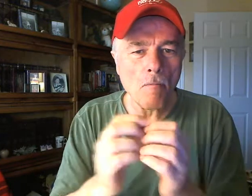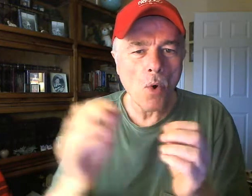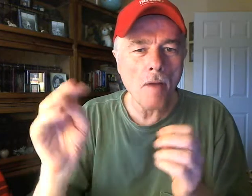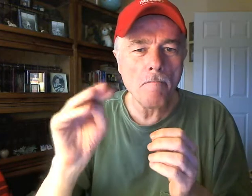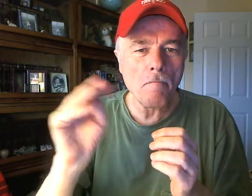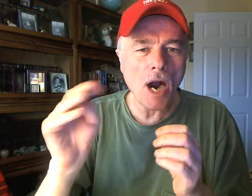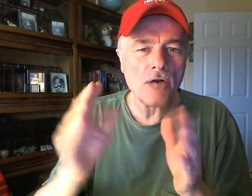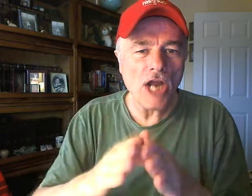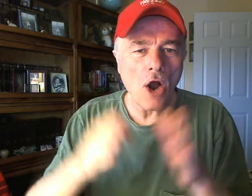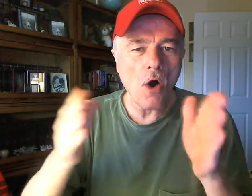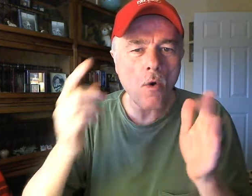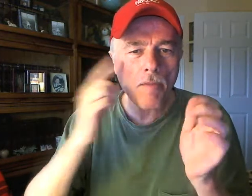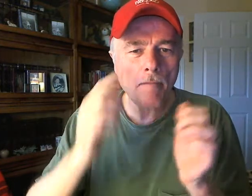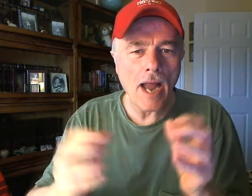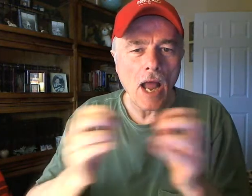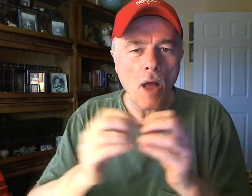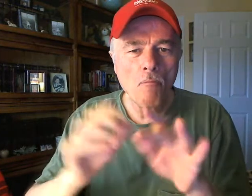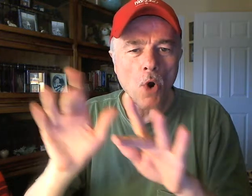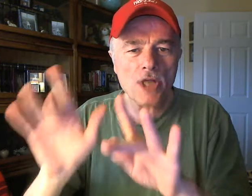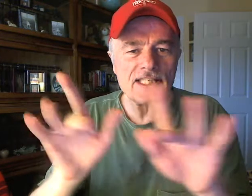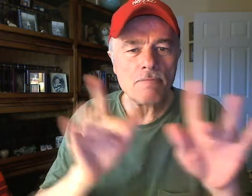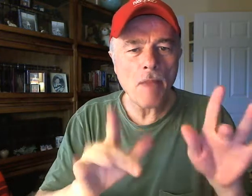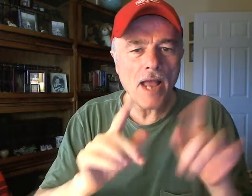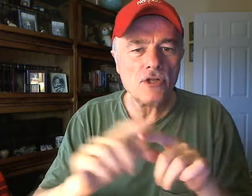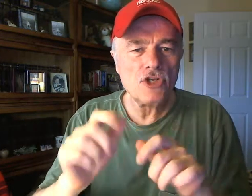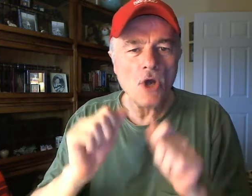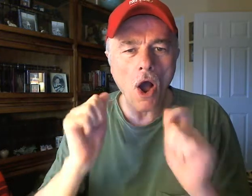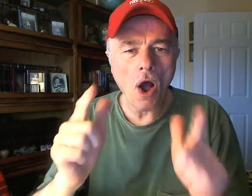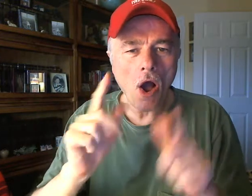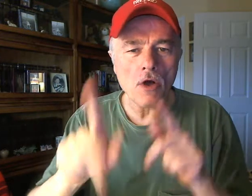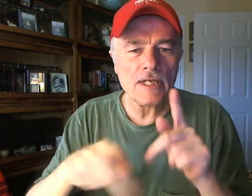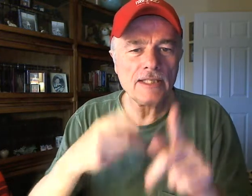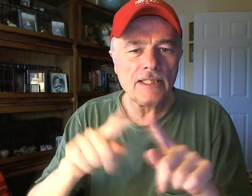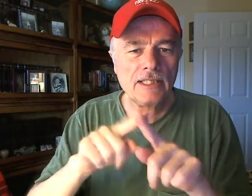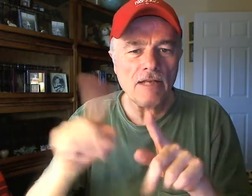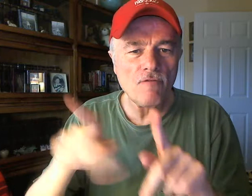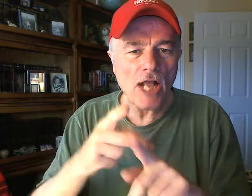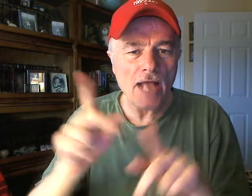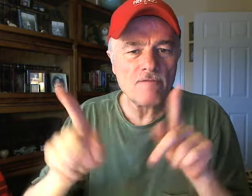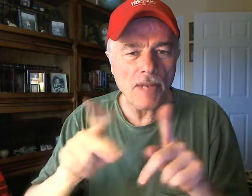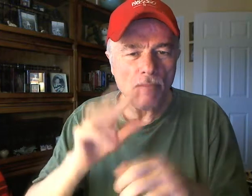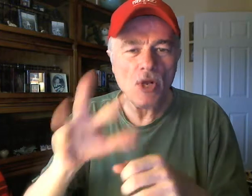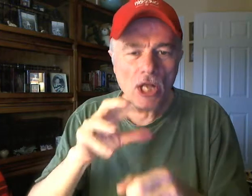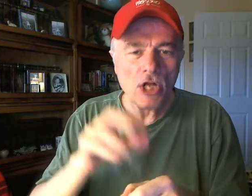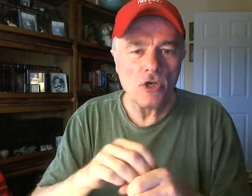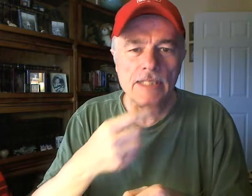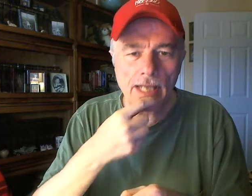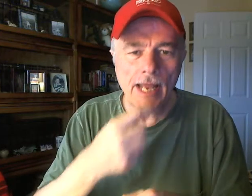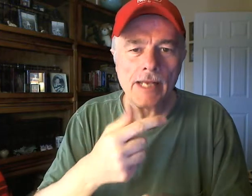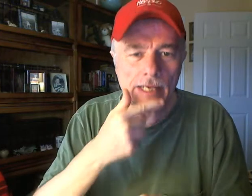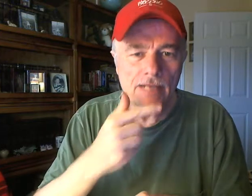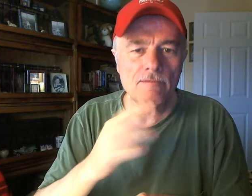more moderate, open mind, more spite to all different kinds of people who's getting this